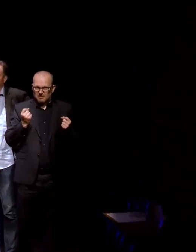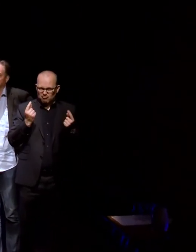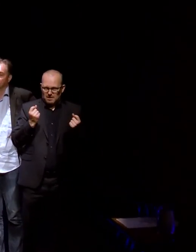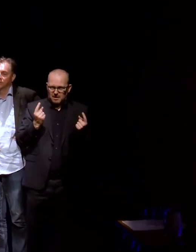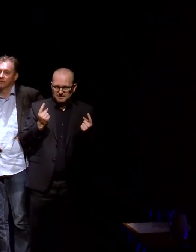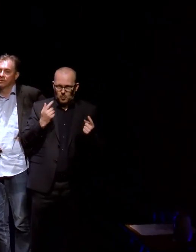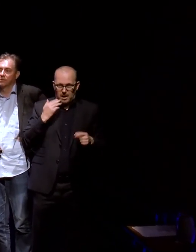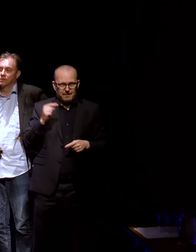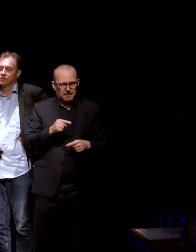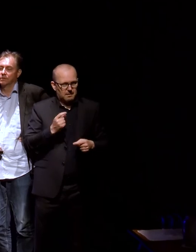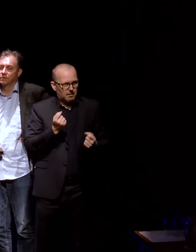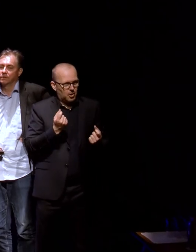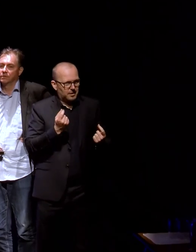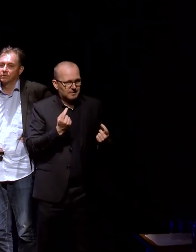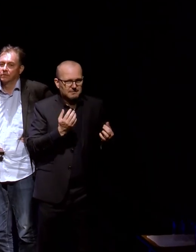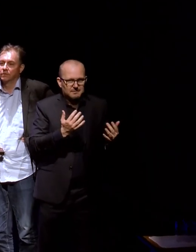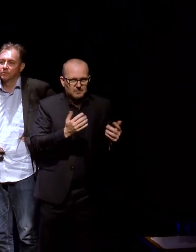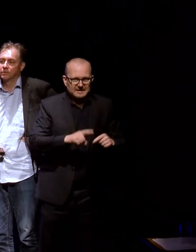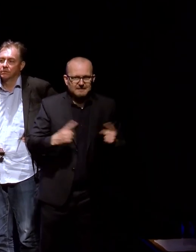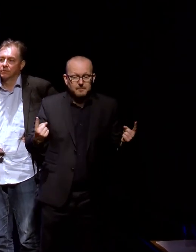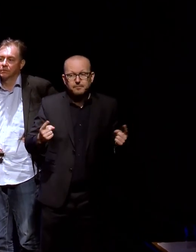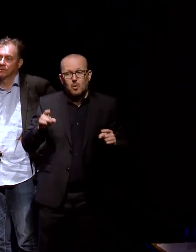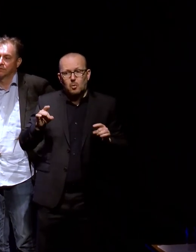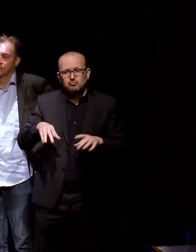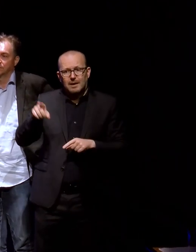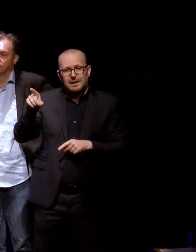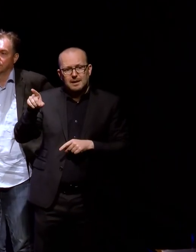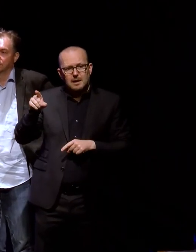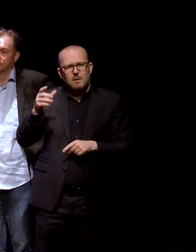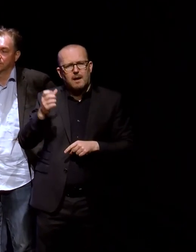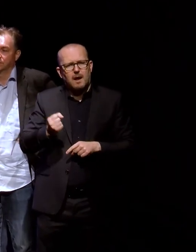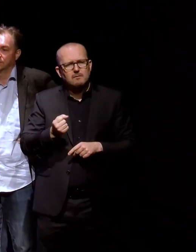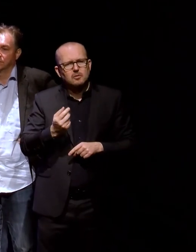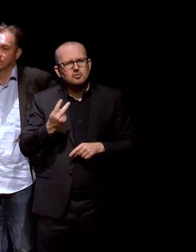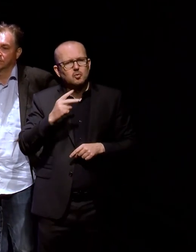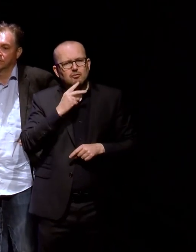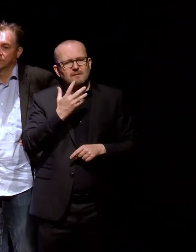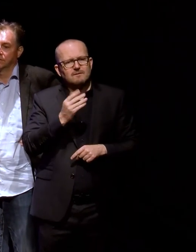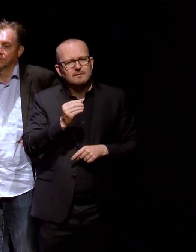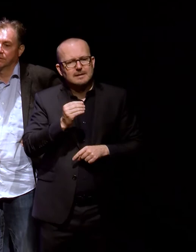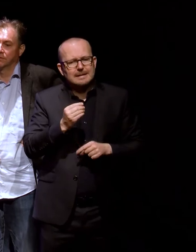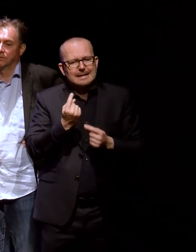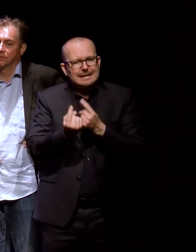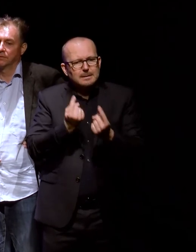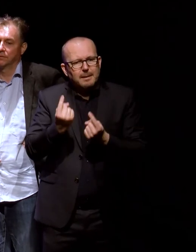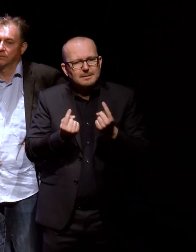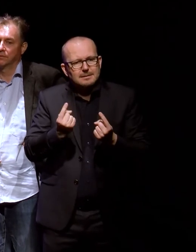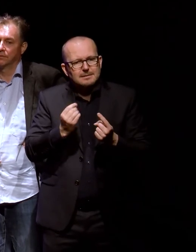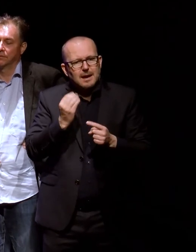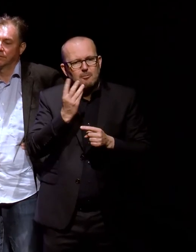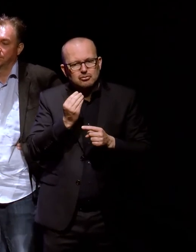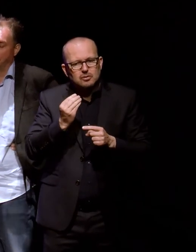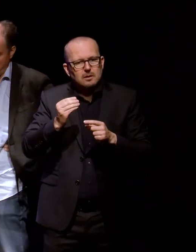increasingly while we're here, which is that in Australia we have more than 250 independent Aboriginal nations and Torres Strait